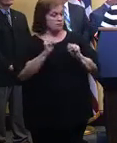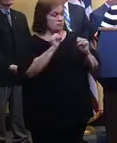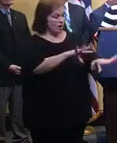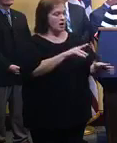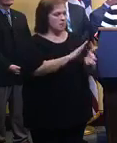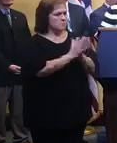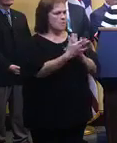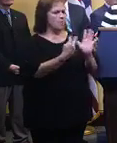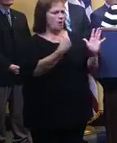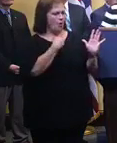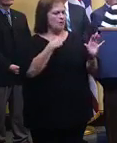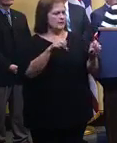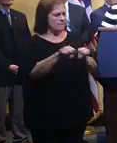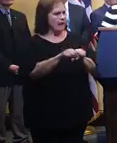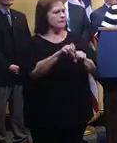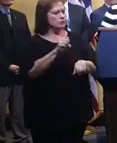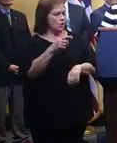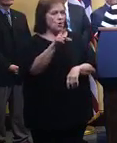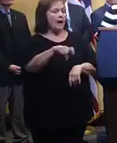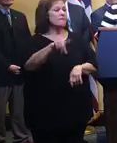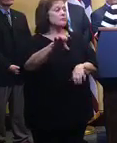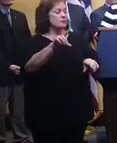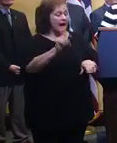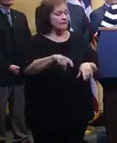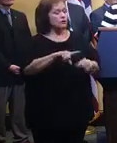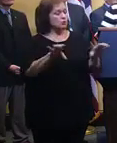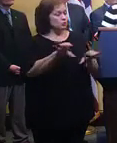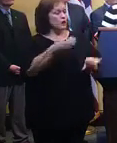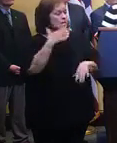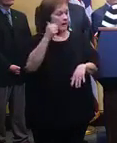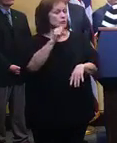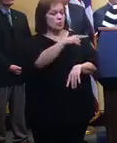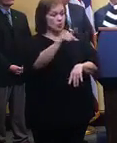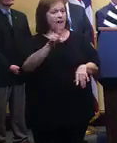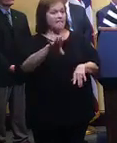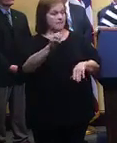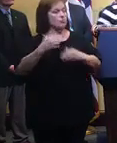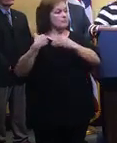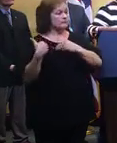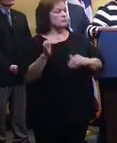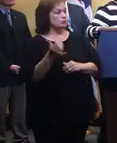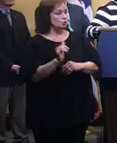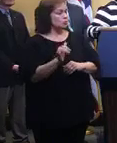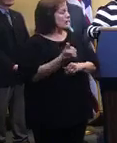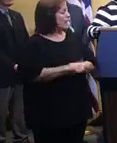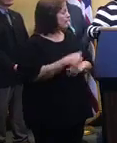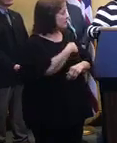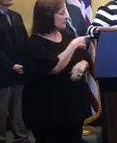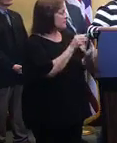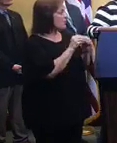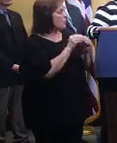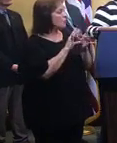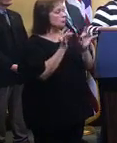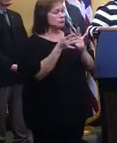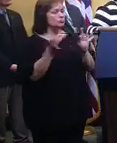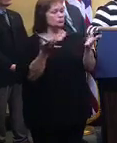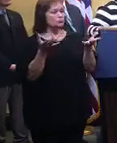have. So we have to do better with what we have. And so there's a personal responsibility there. Any final closing remarks, anything I